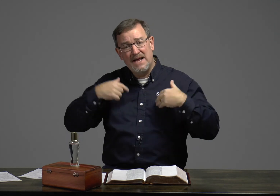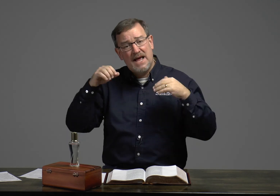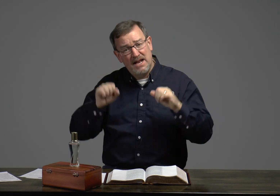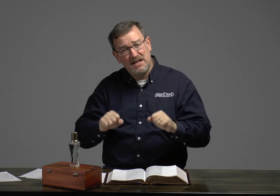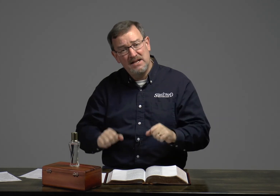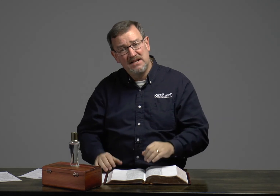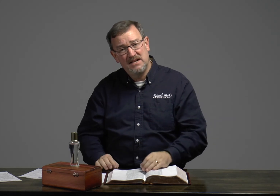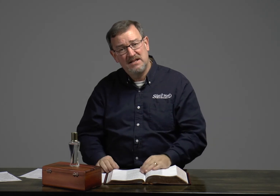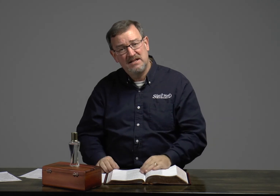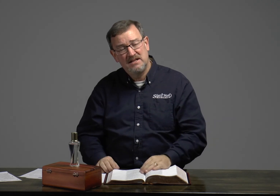can?